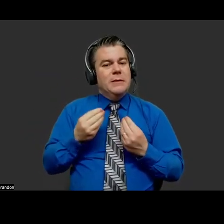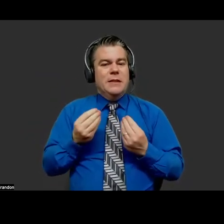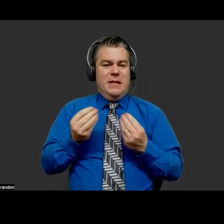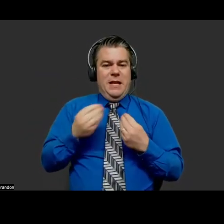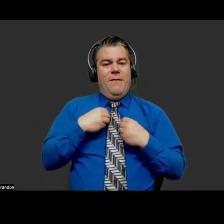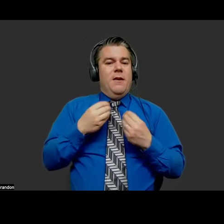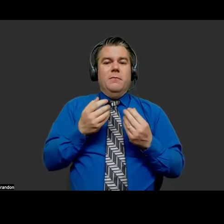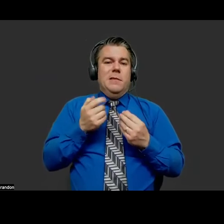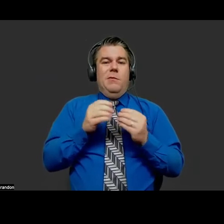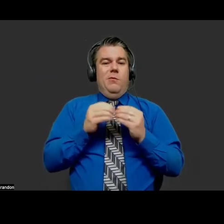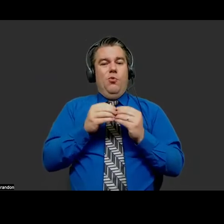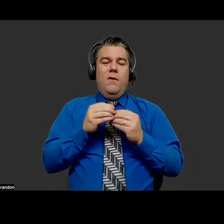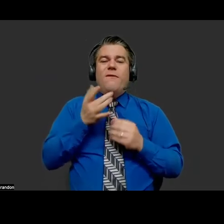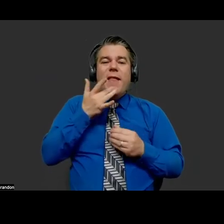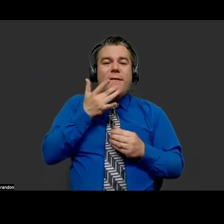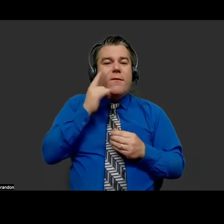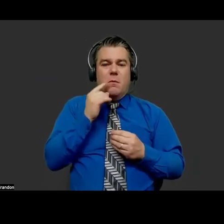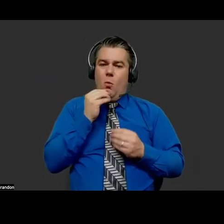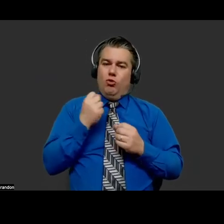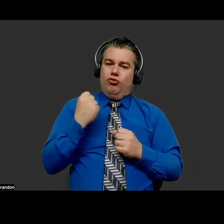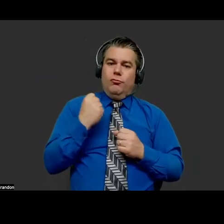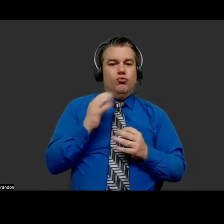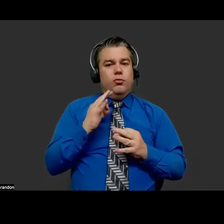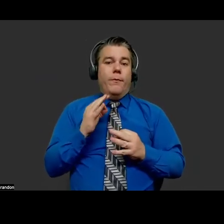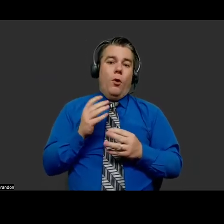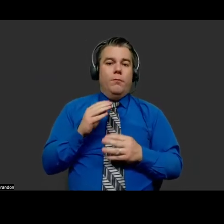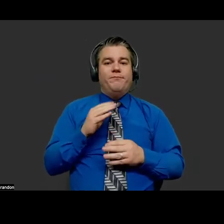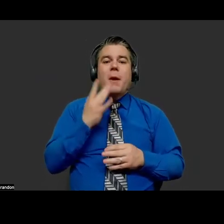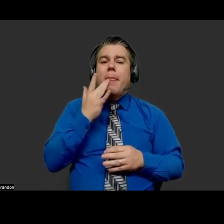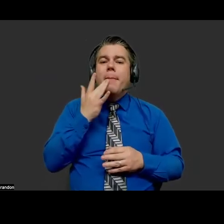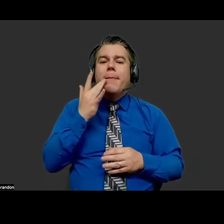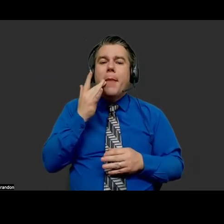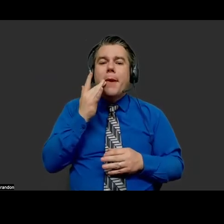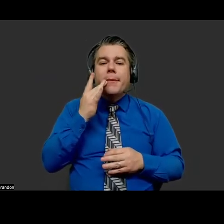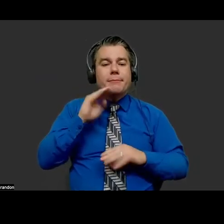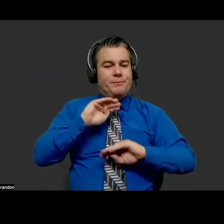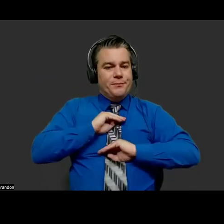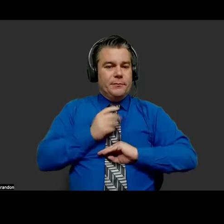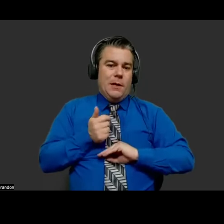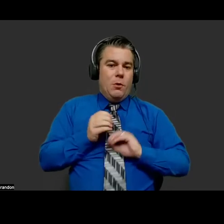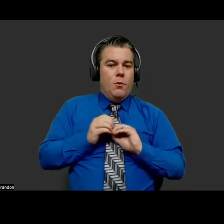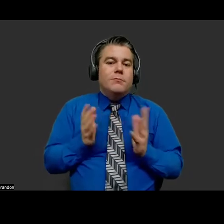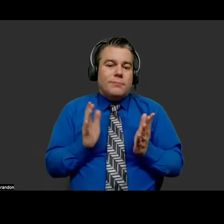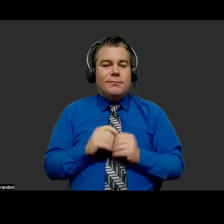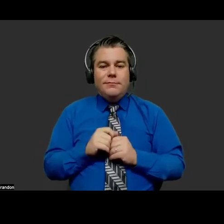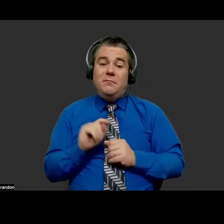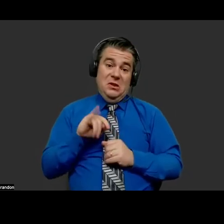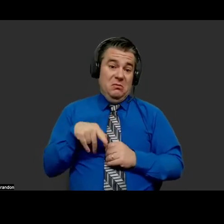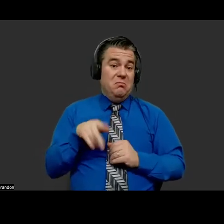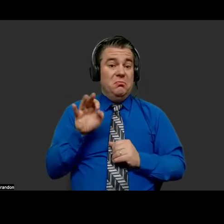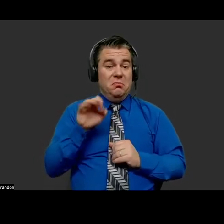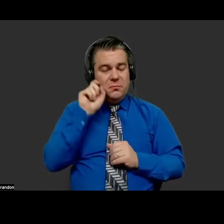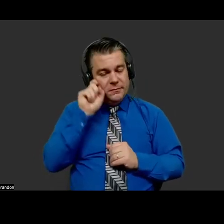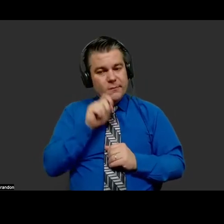or it just satisfies the palate just a little bit more. So those are great tips to have.